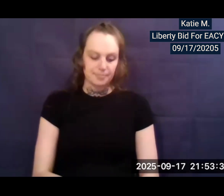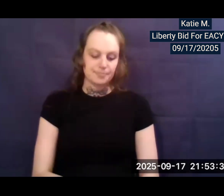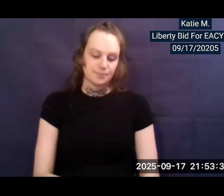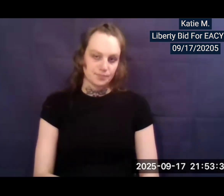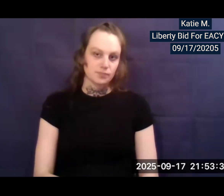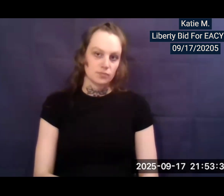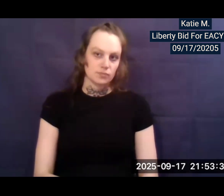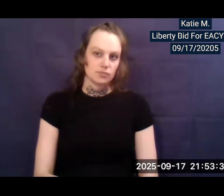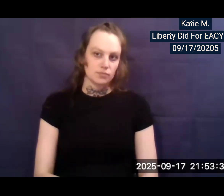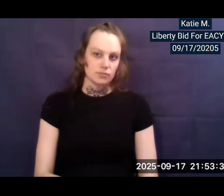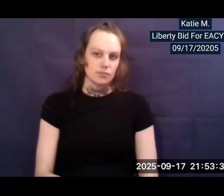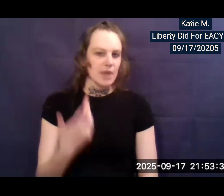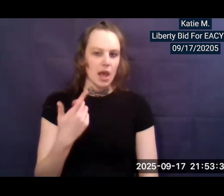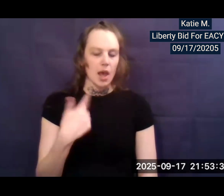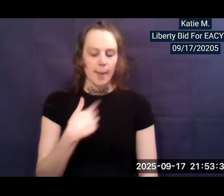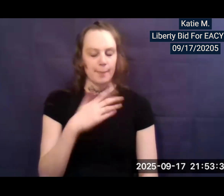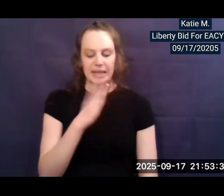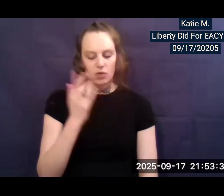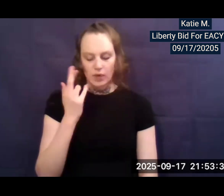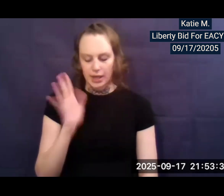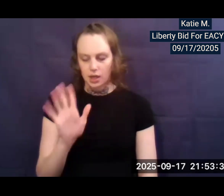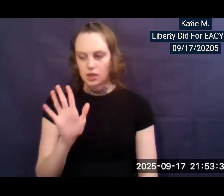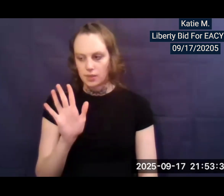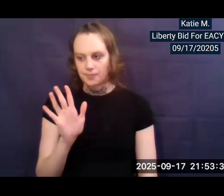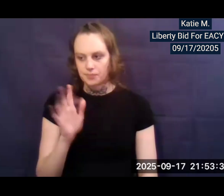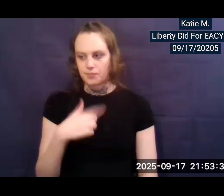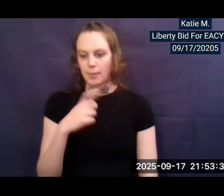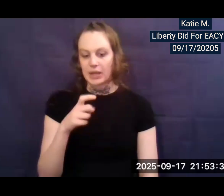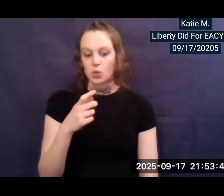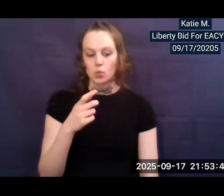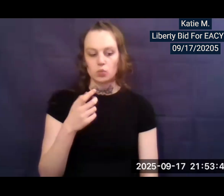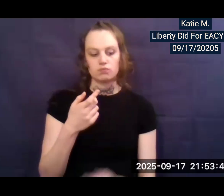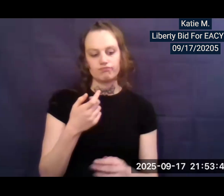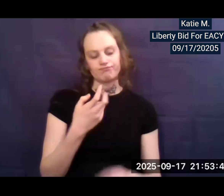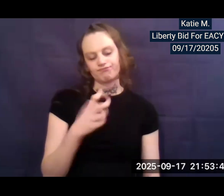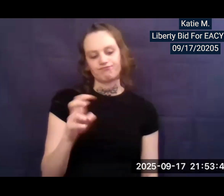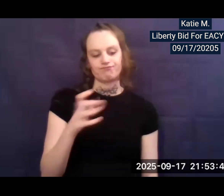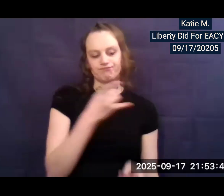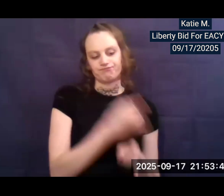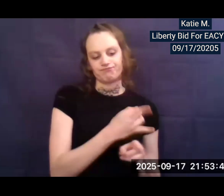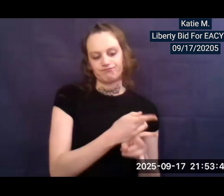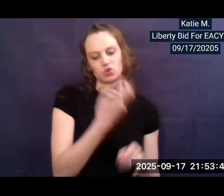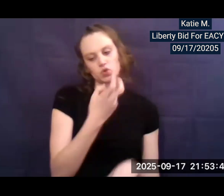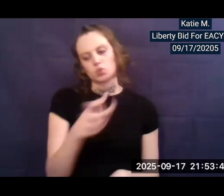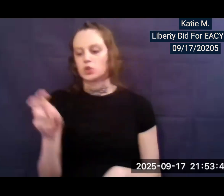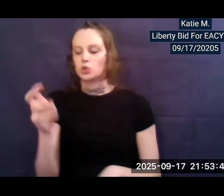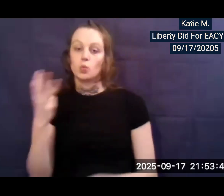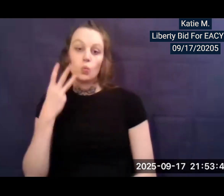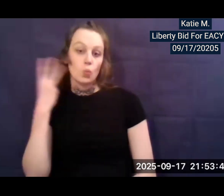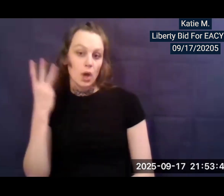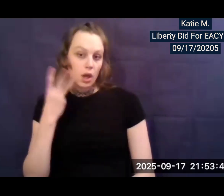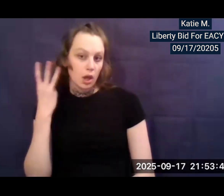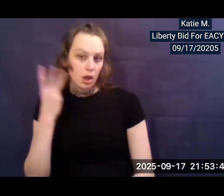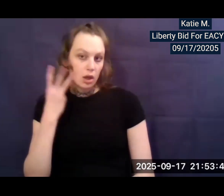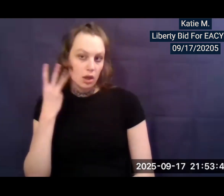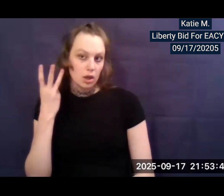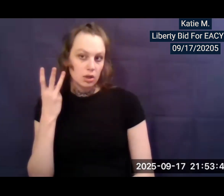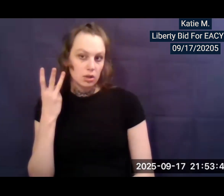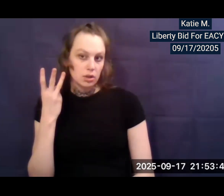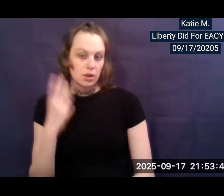I not even realizing this, I had to switch from like alcohol to wine because the wine like like drinking wine was a